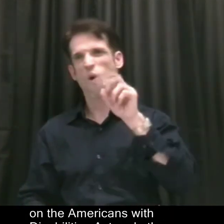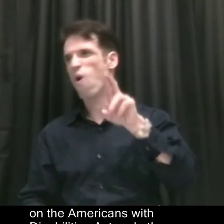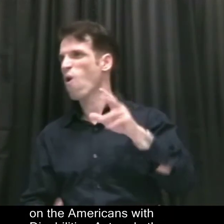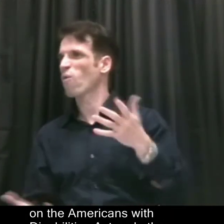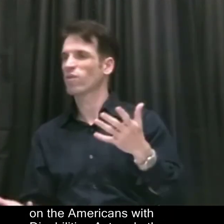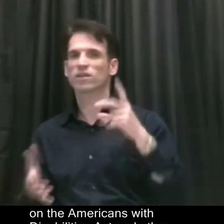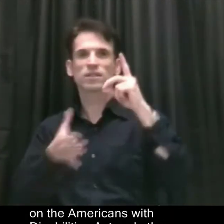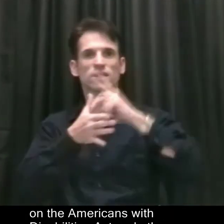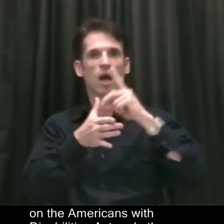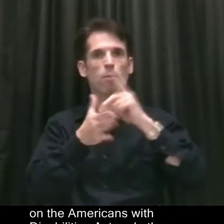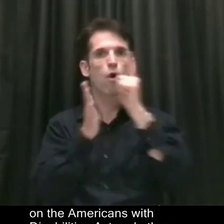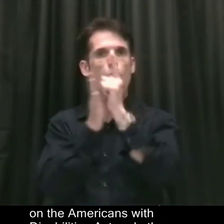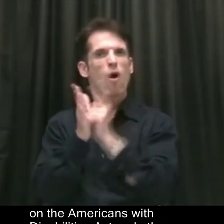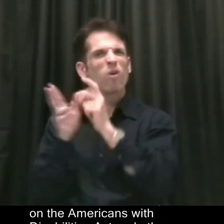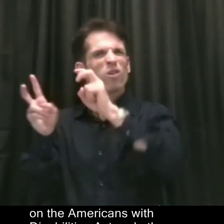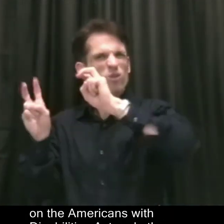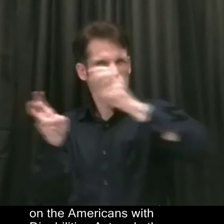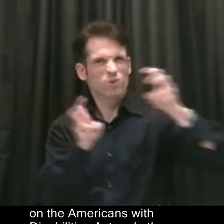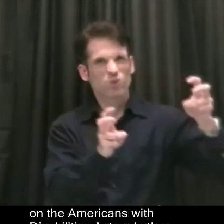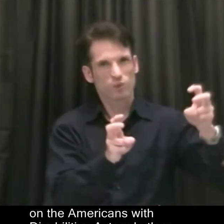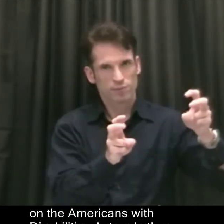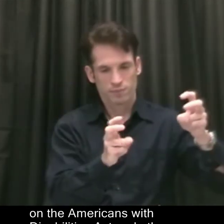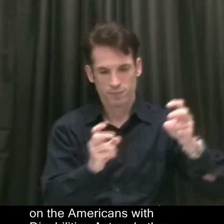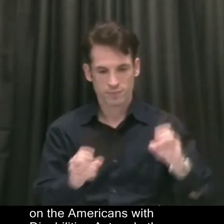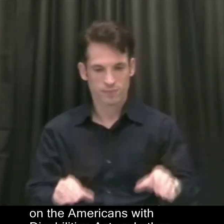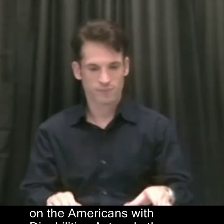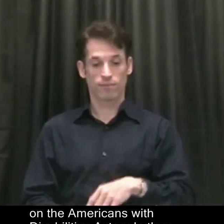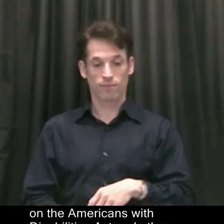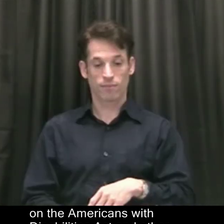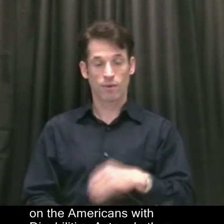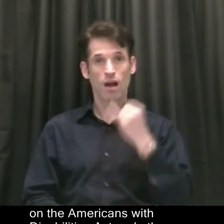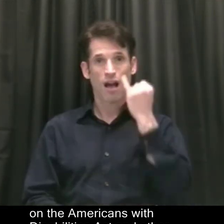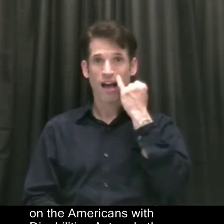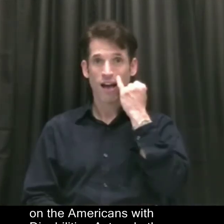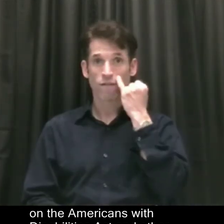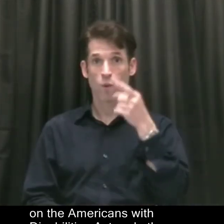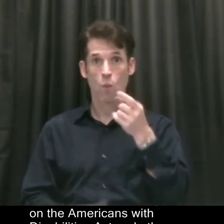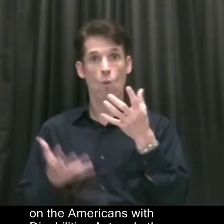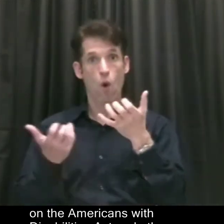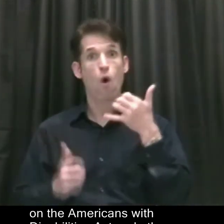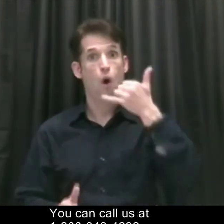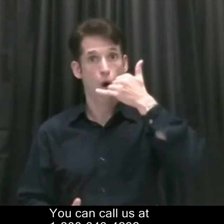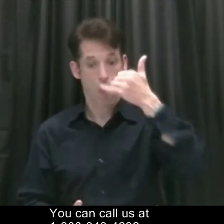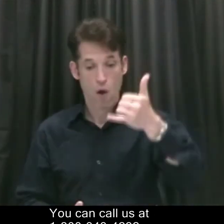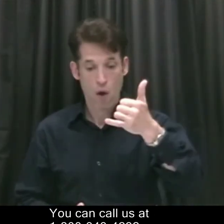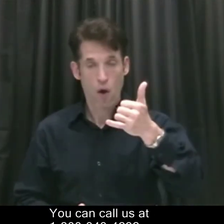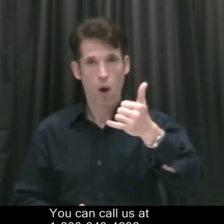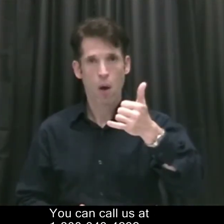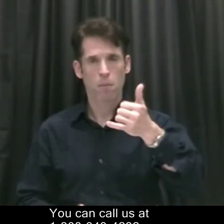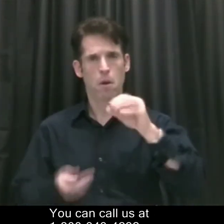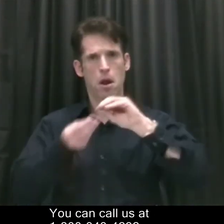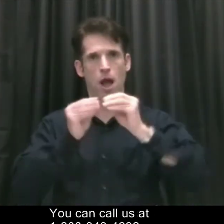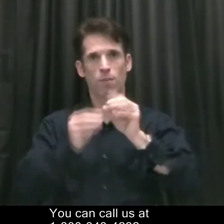on the Americans with Disabilities Act and other disability-related laws. You can call us at